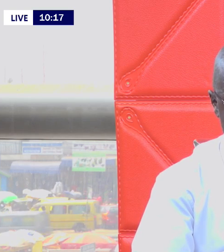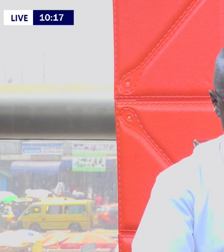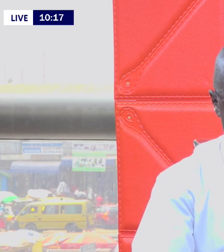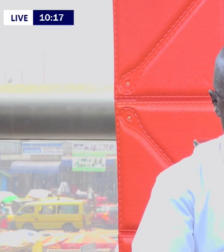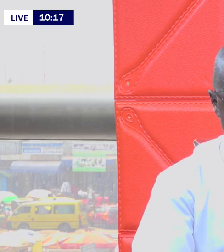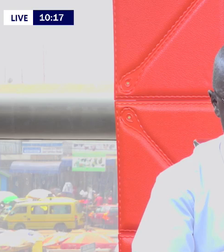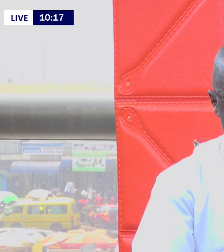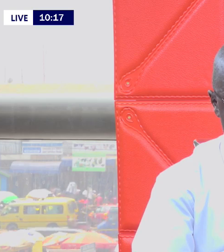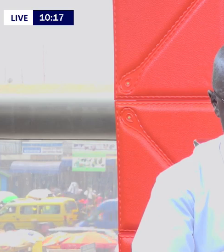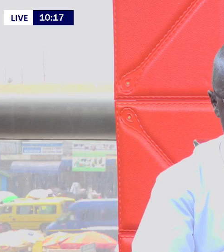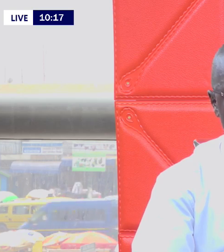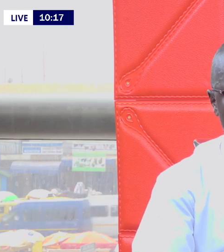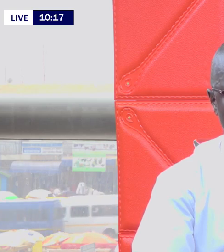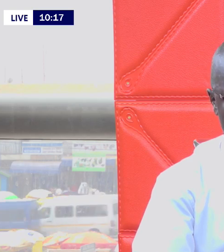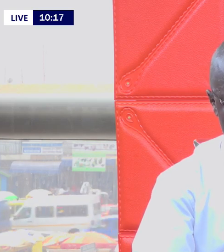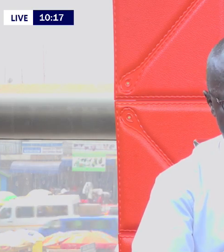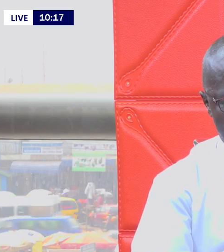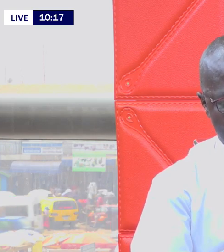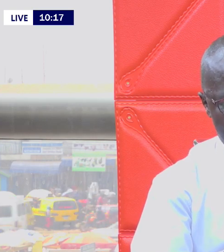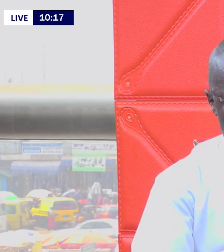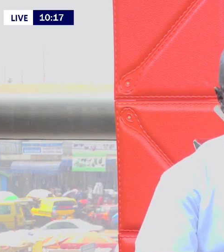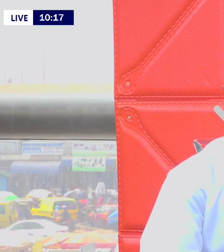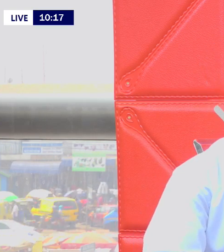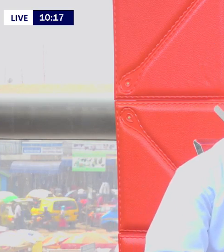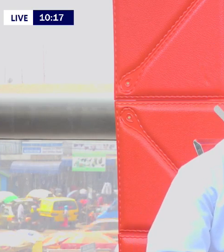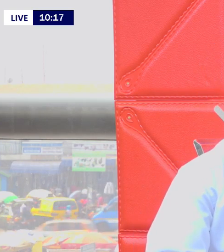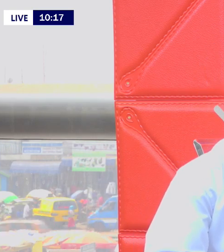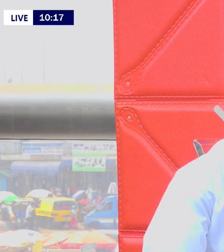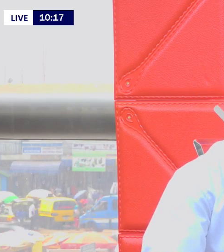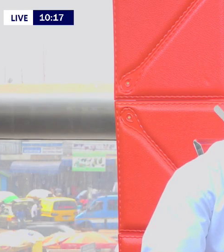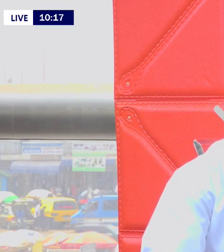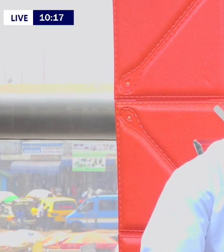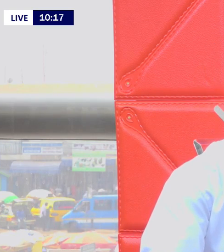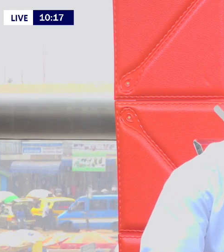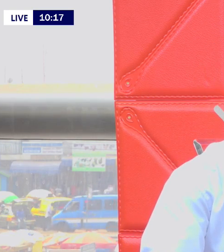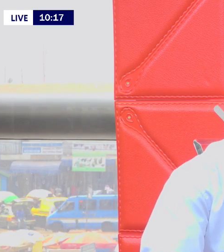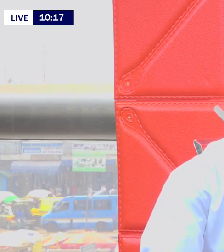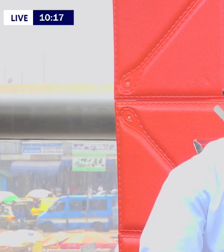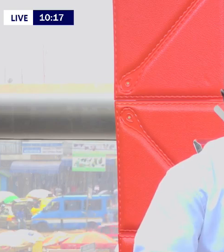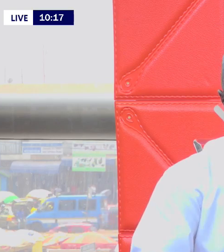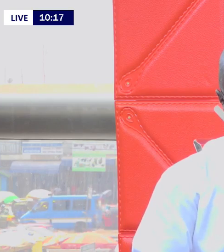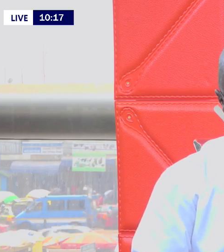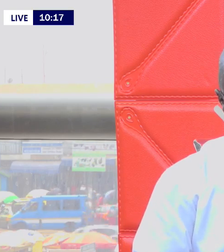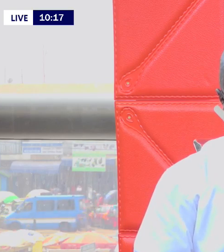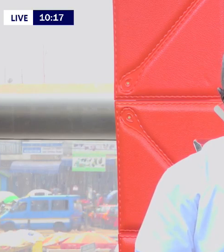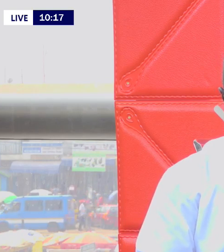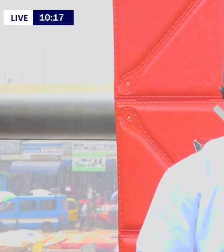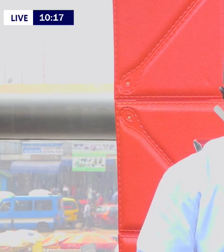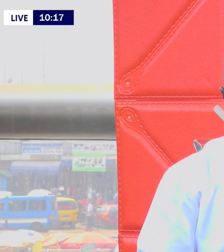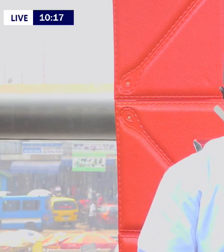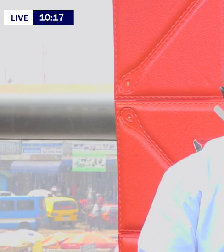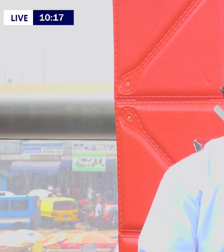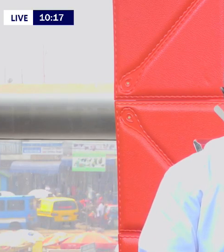register whether they like it or not. Echo Thomas Katamansu, thanks for your